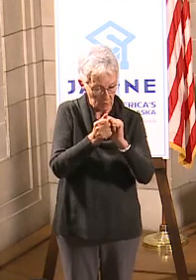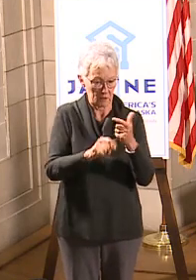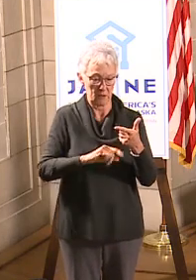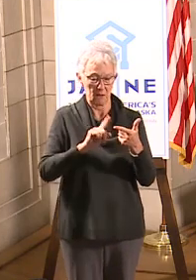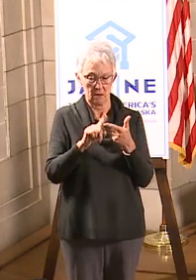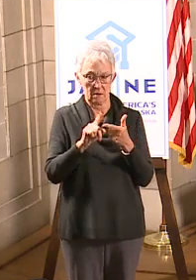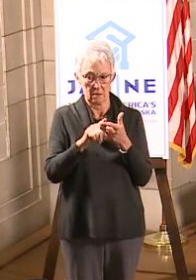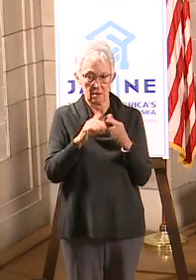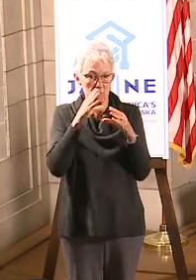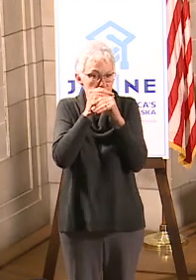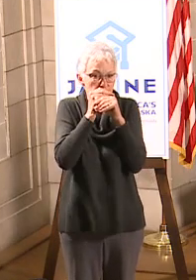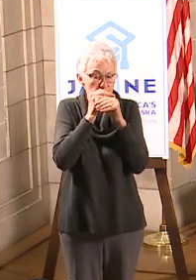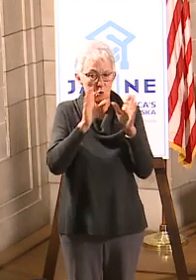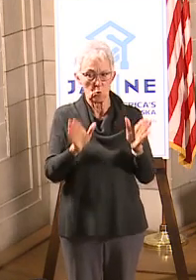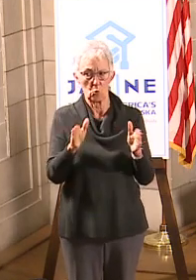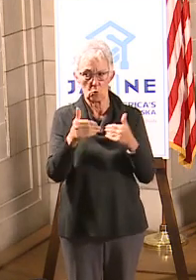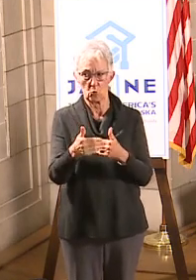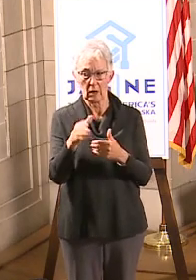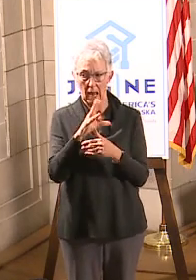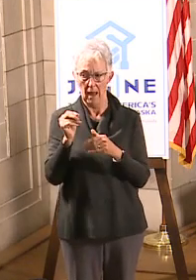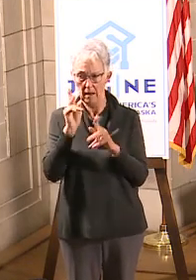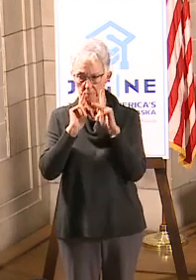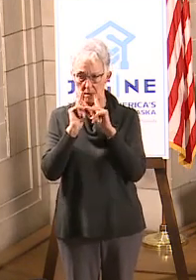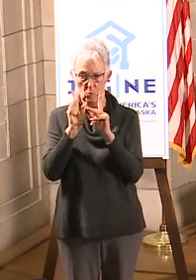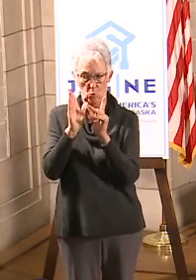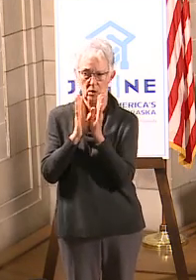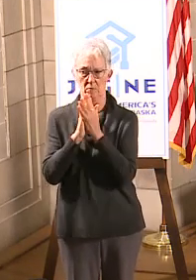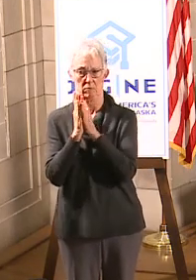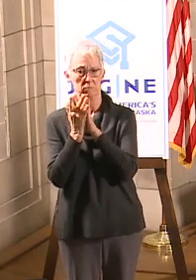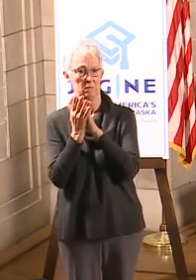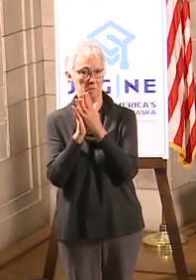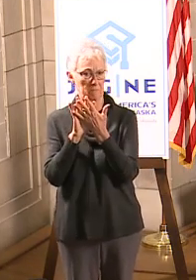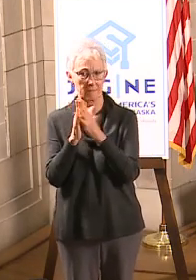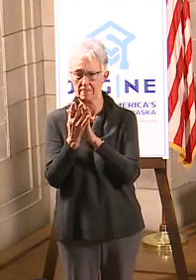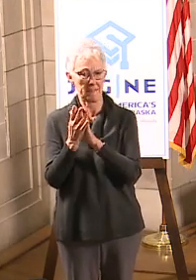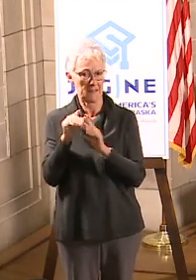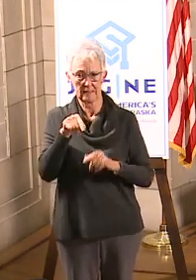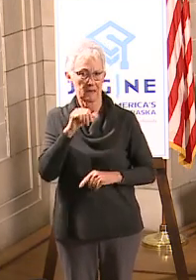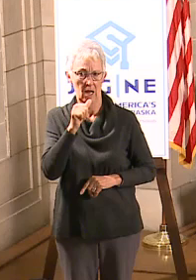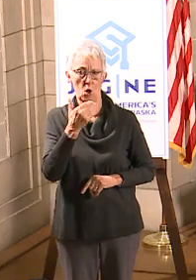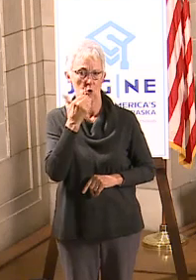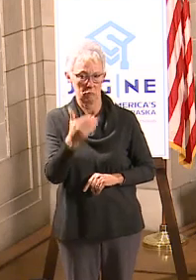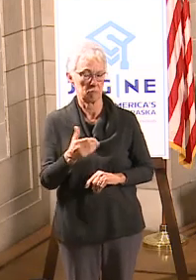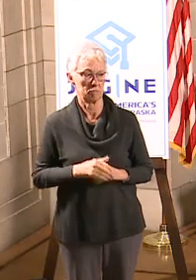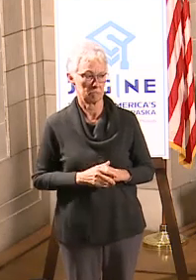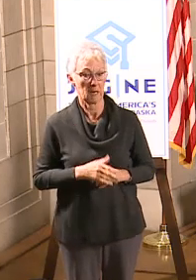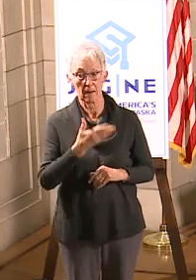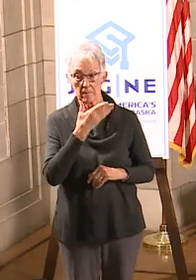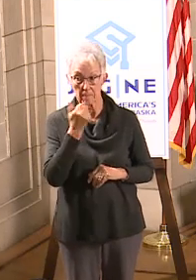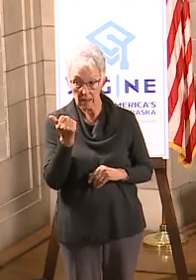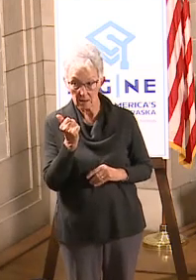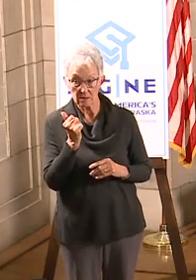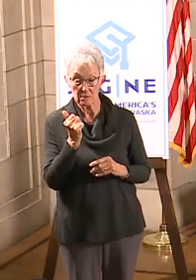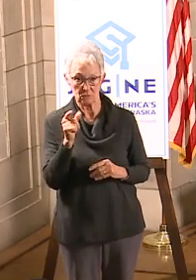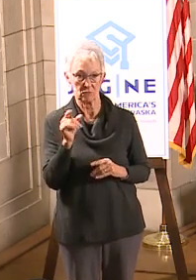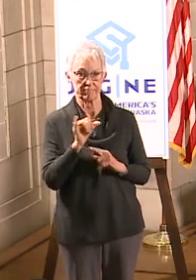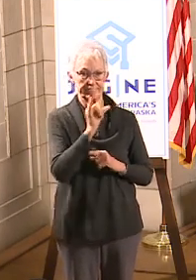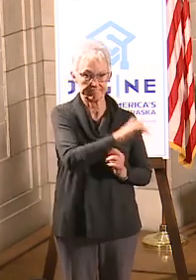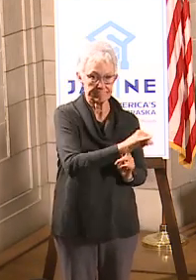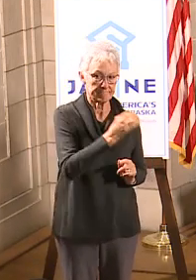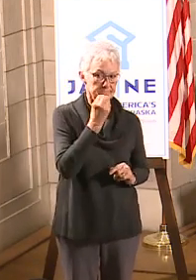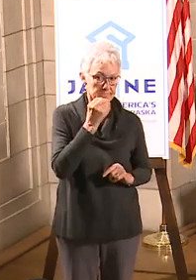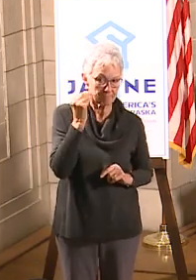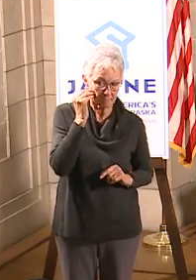spaces, confined places, and close contact. So a better option, the best option would be to stay home. If you are going to go out,